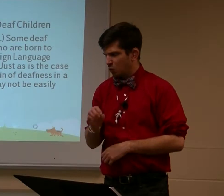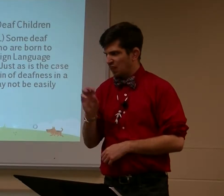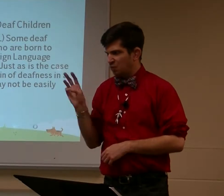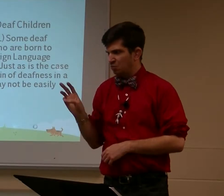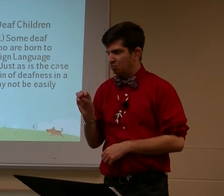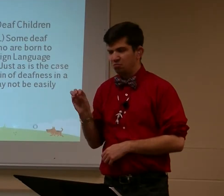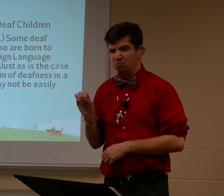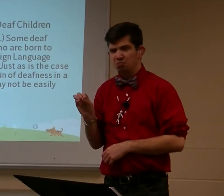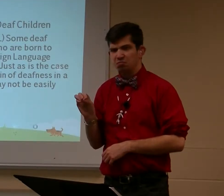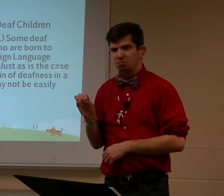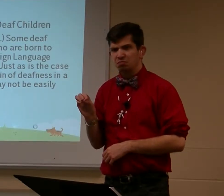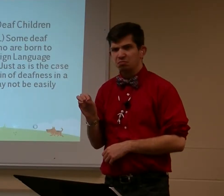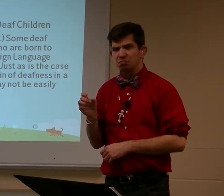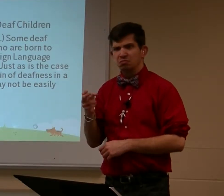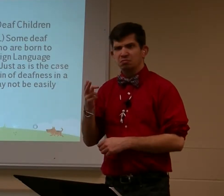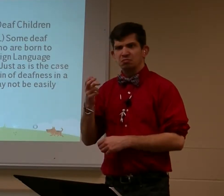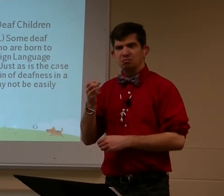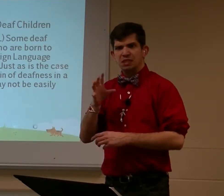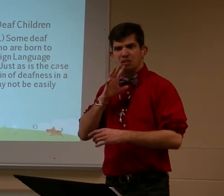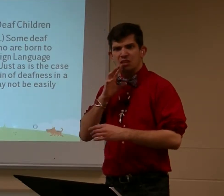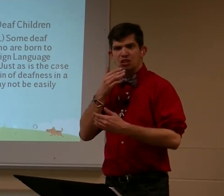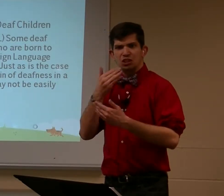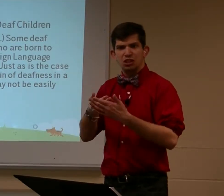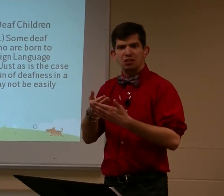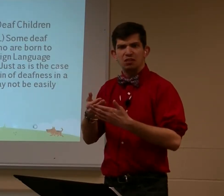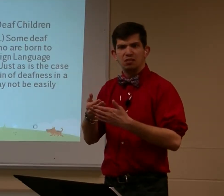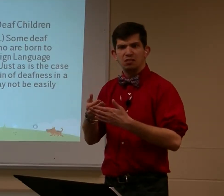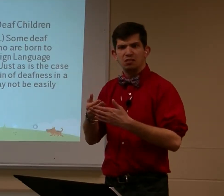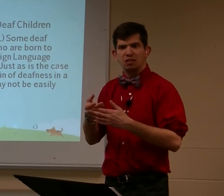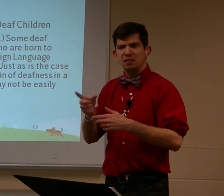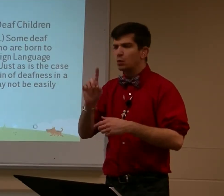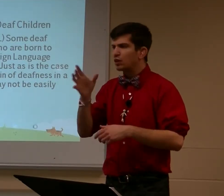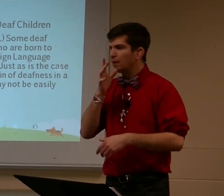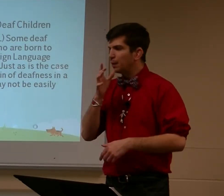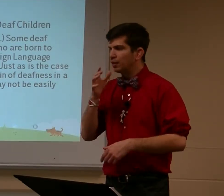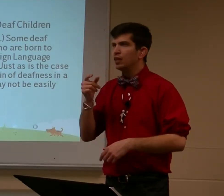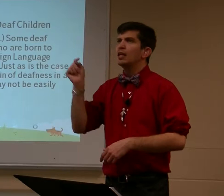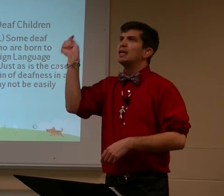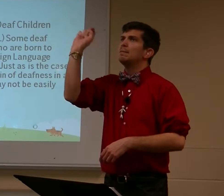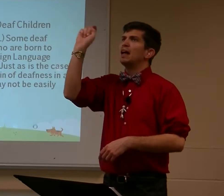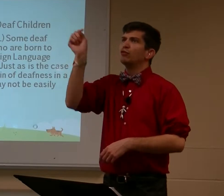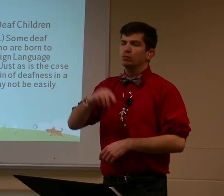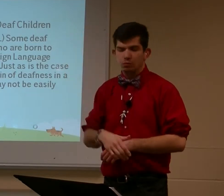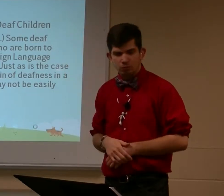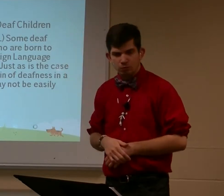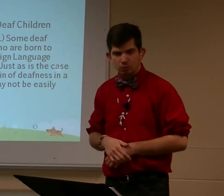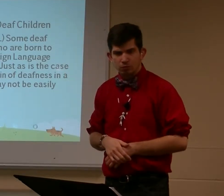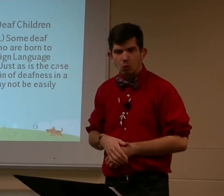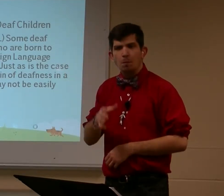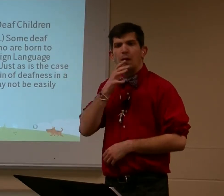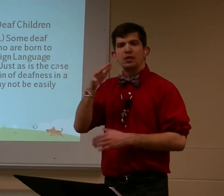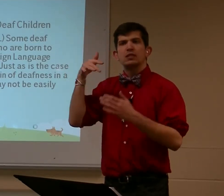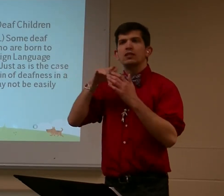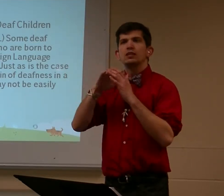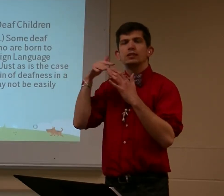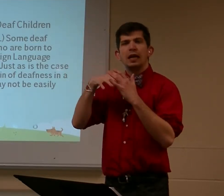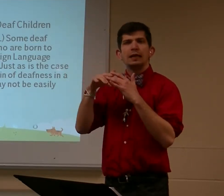Wow. He talks good. I said, where's mama? In the bathroom. Well, mama's studying the